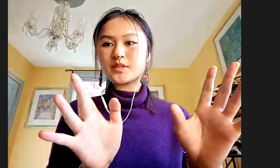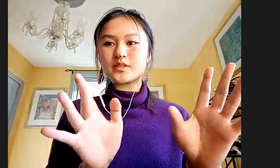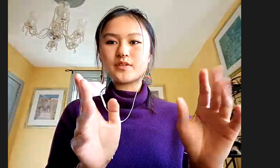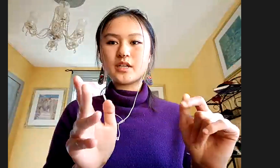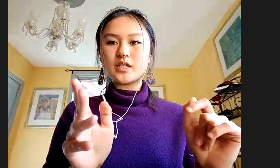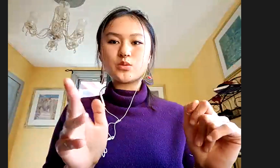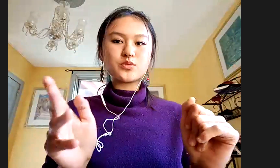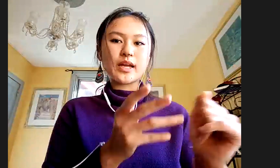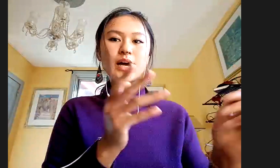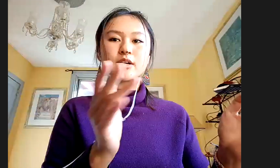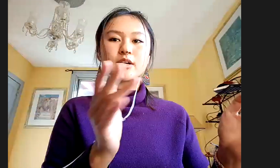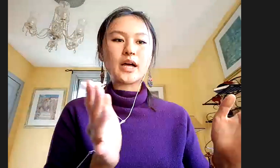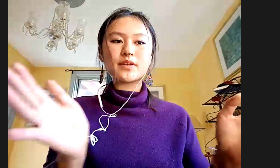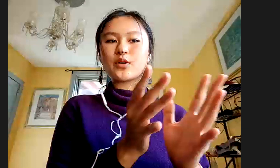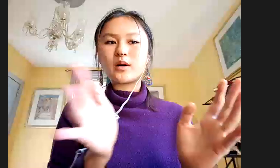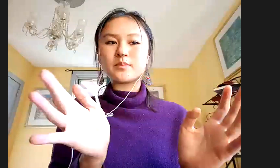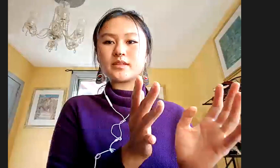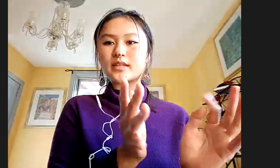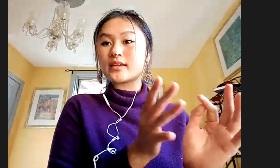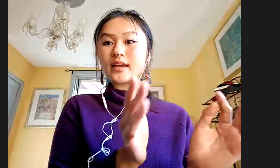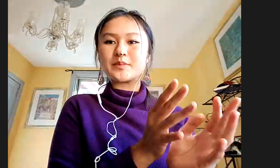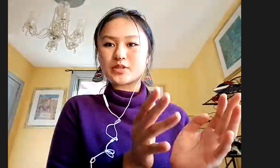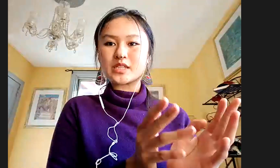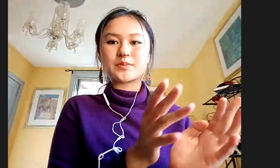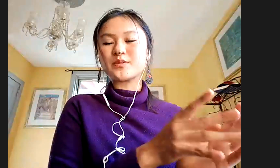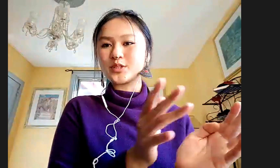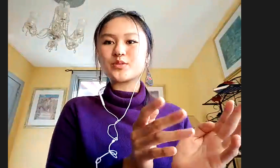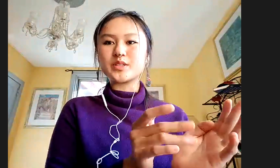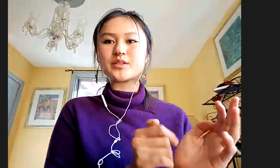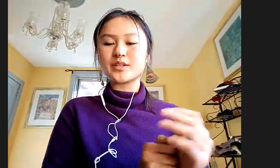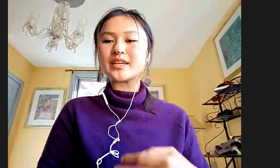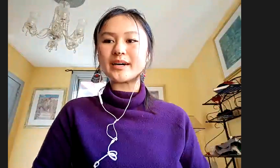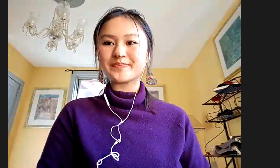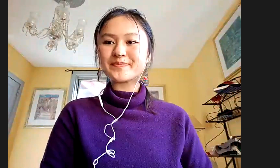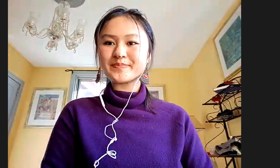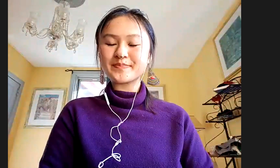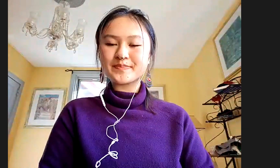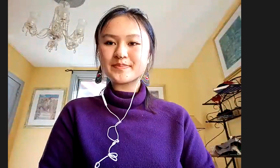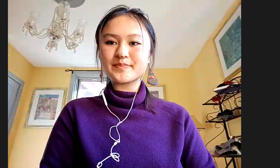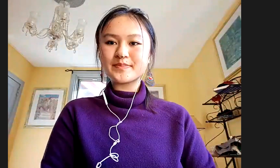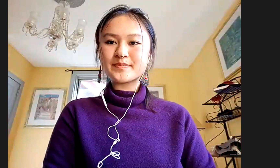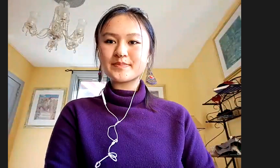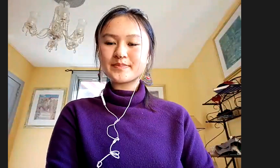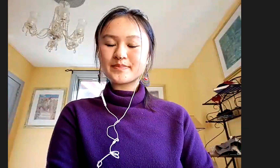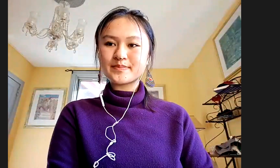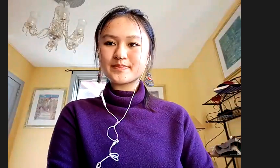similar enough in order to like actually have like common data that can be transferred from one to another. Yeah.